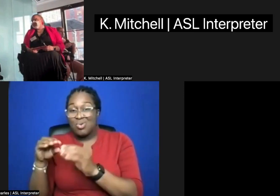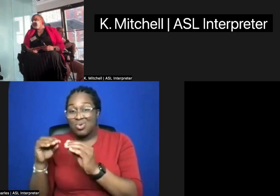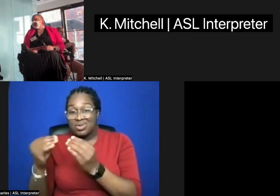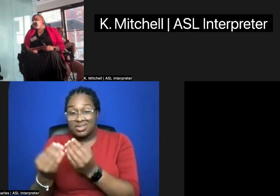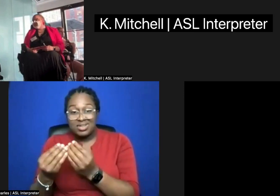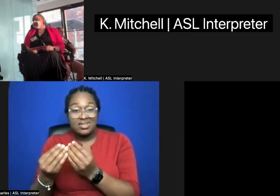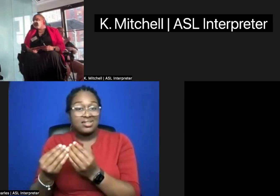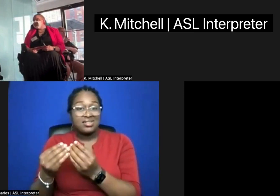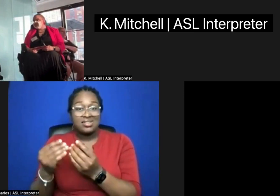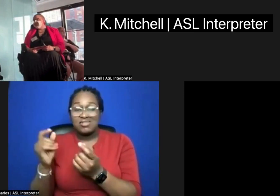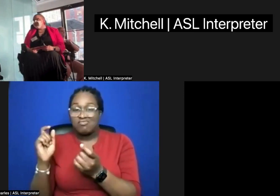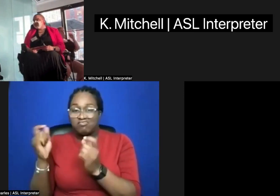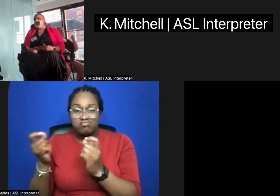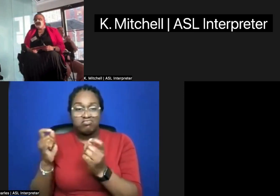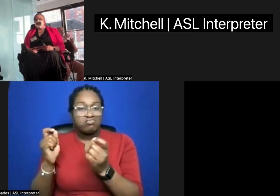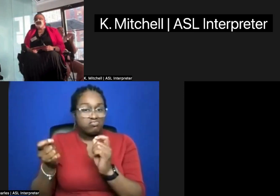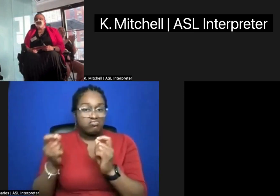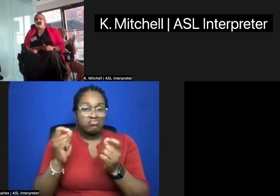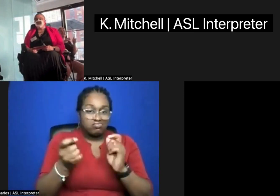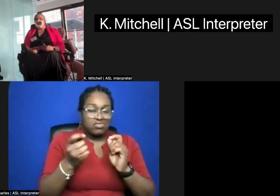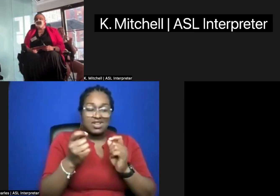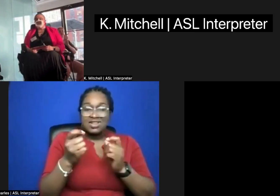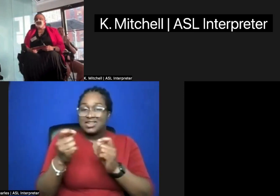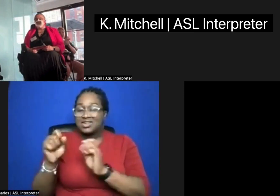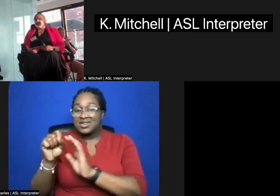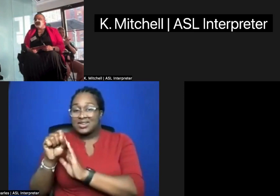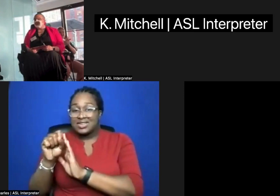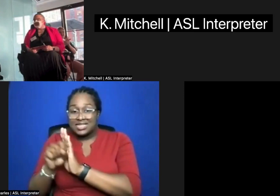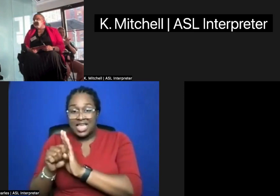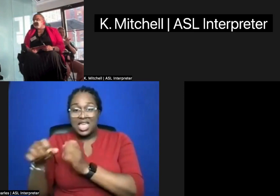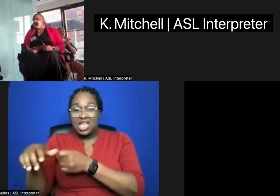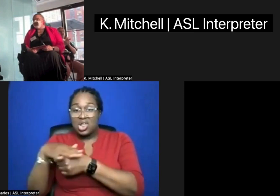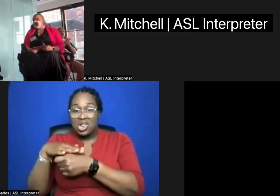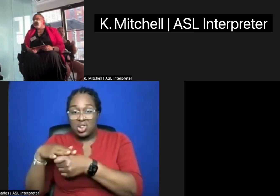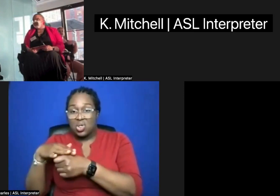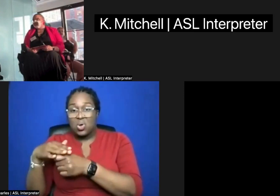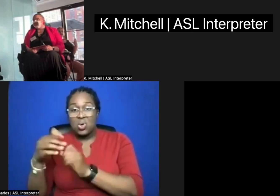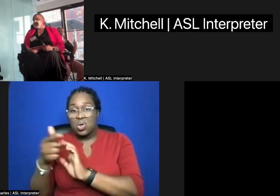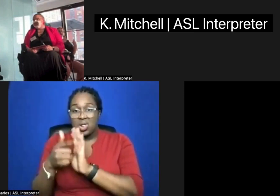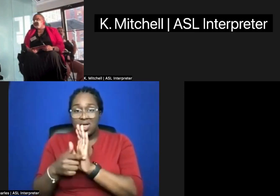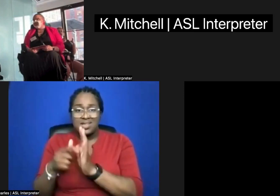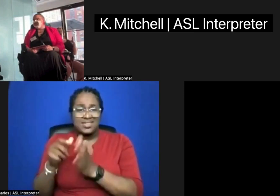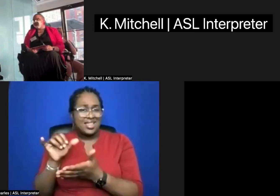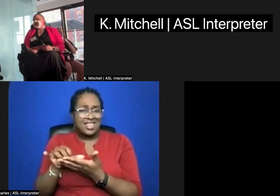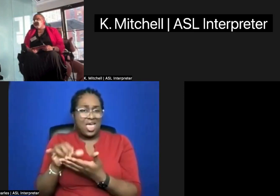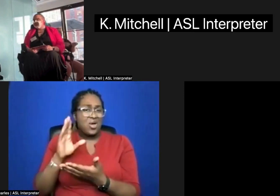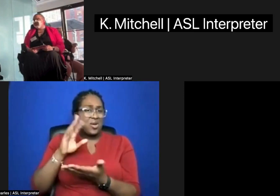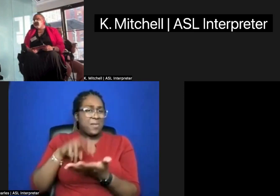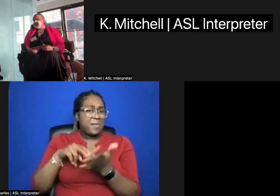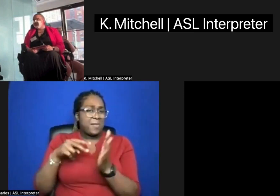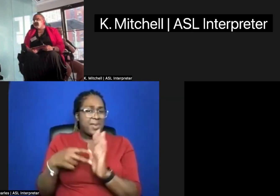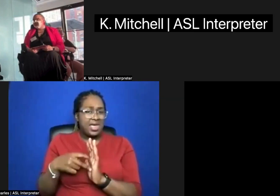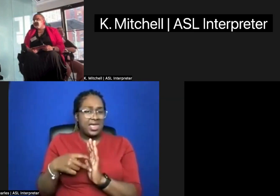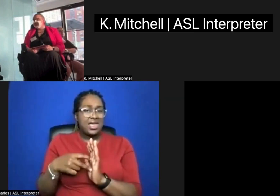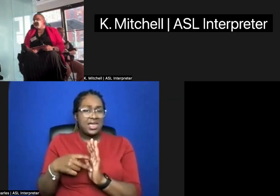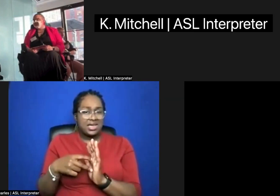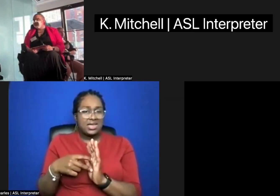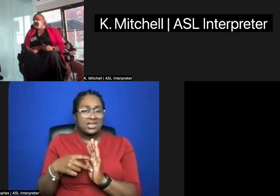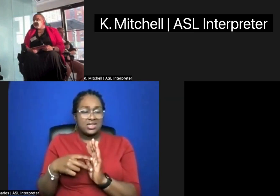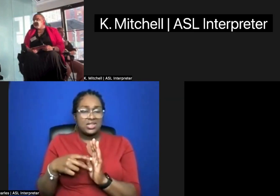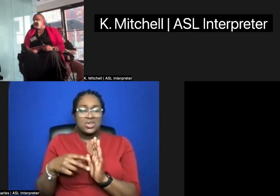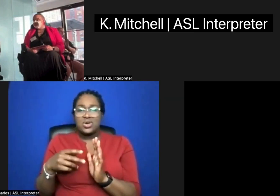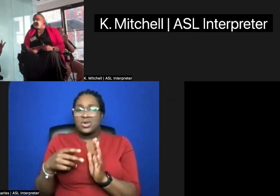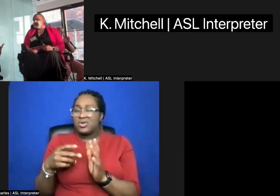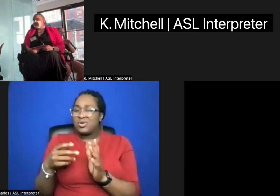to change some of their state and local laws, which would provide for another avenue to obtain compensatory damages on the state